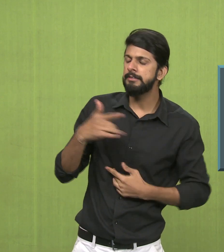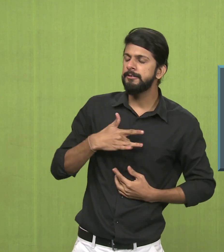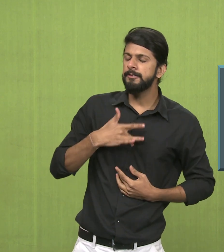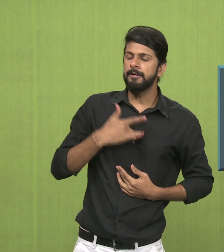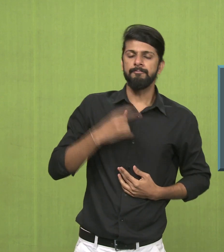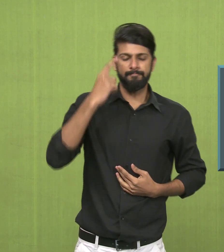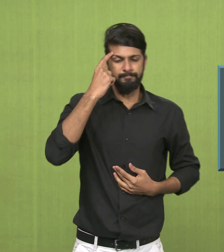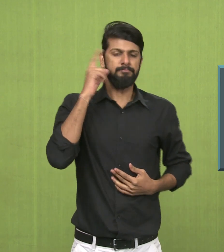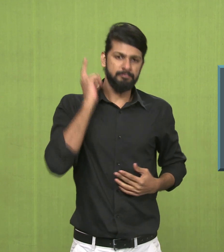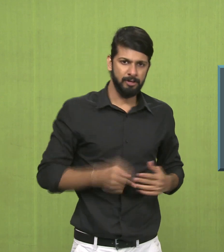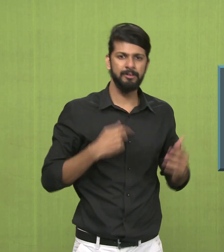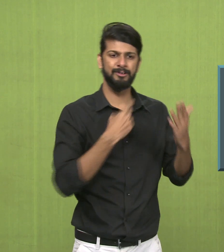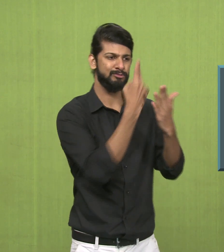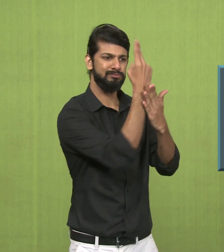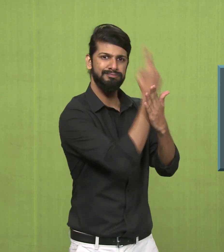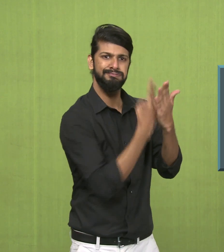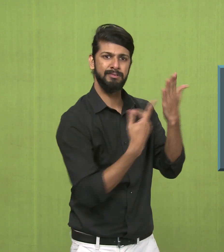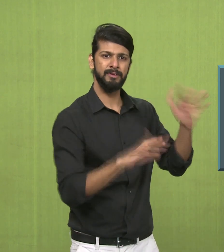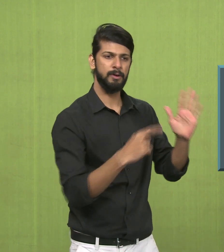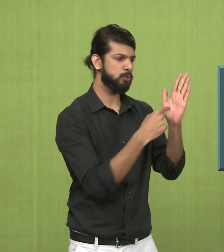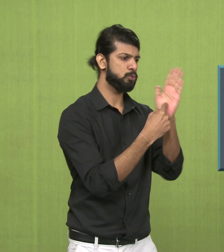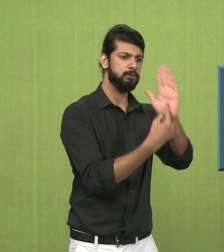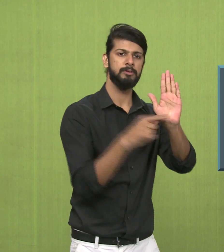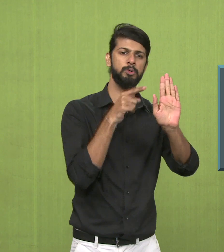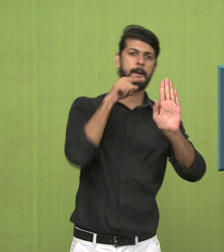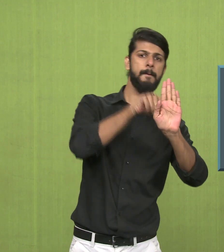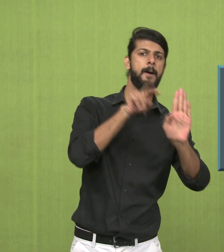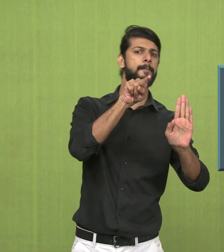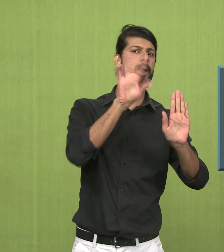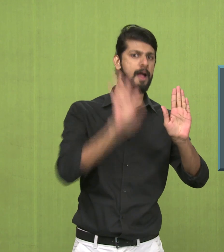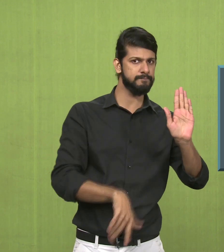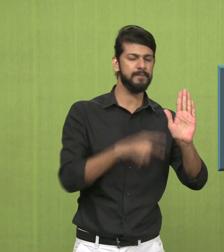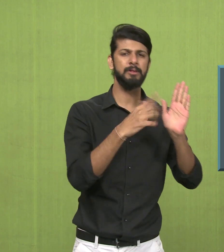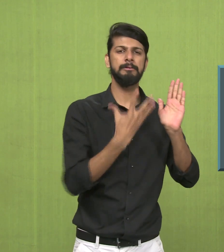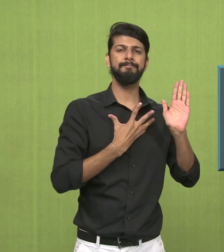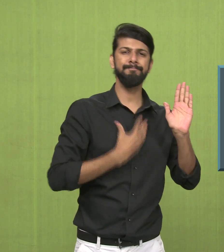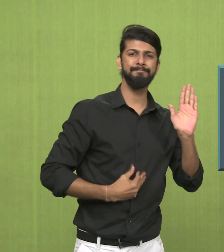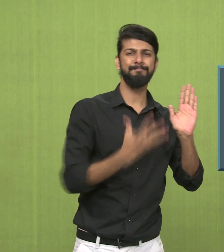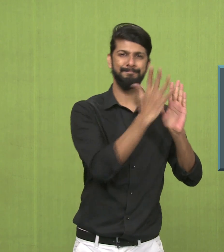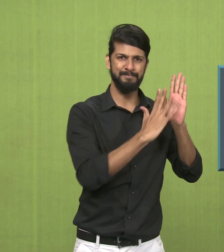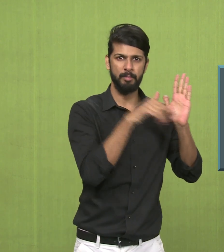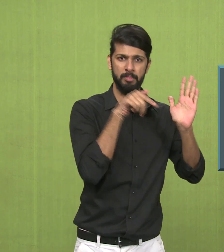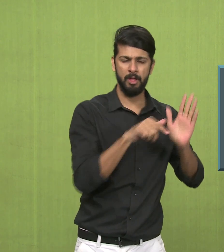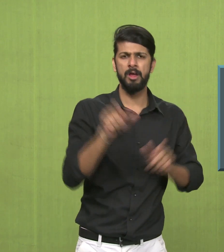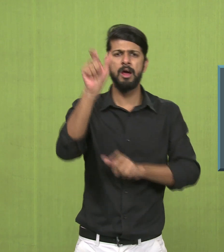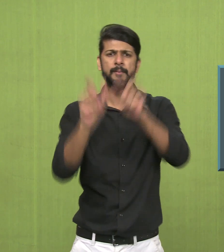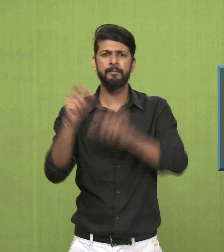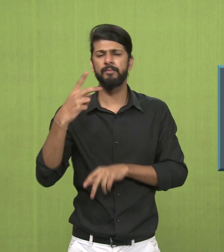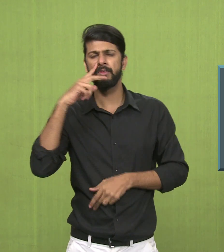discriminated against. It was her purpose to interpret the life of people who were poor and